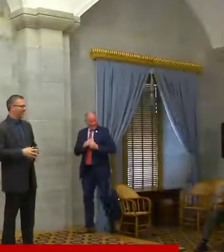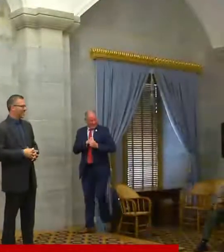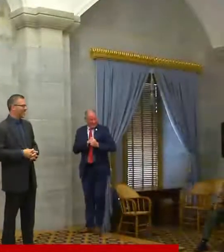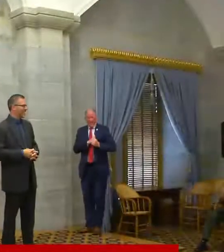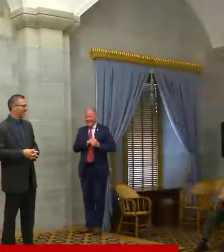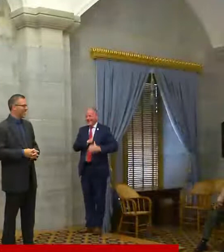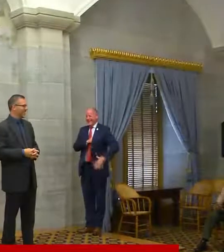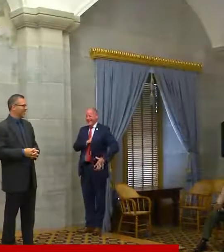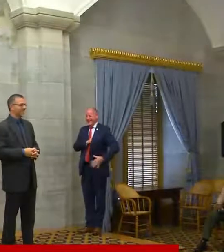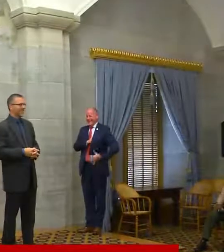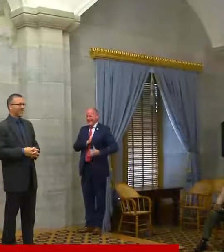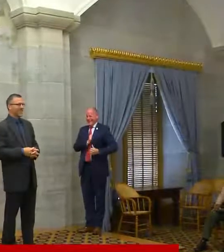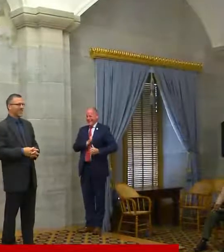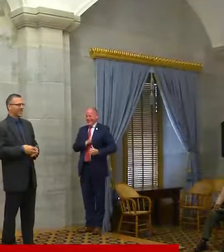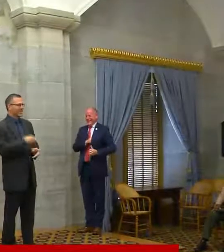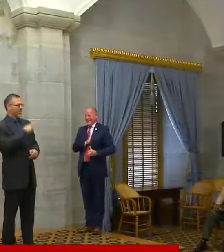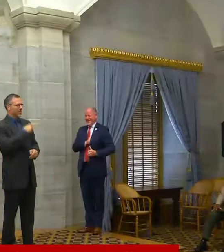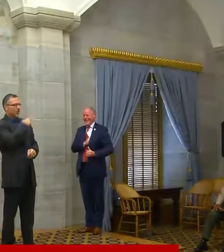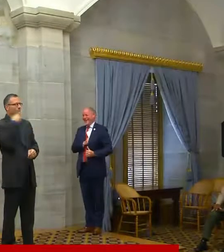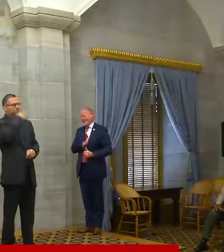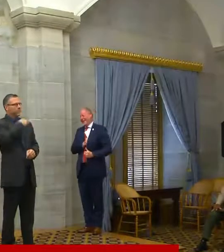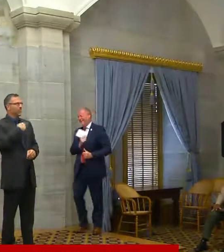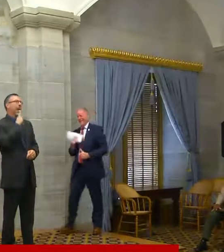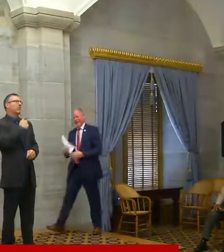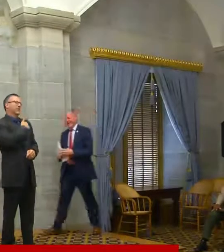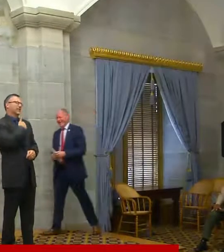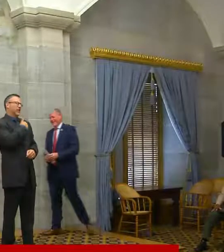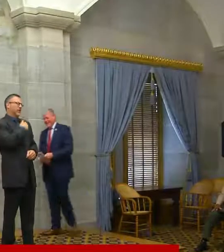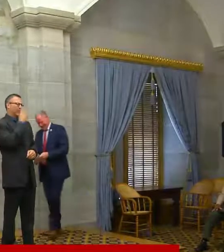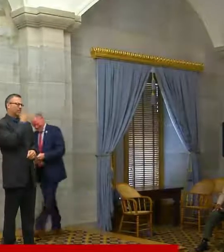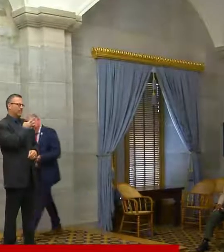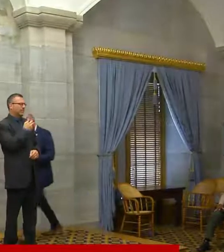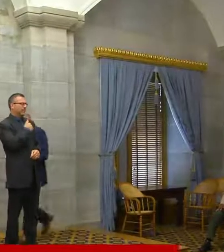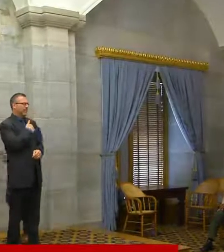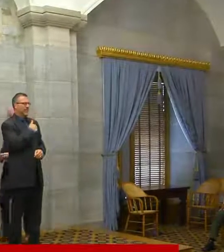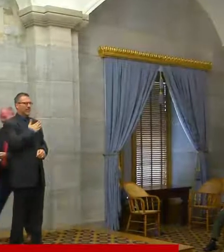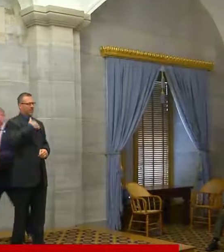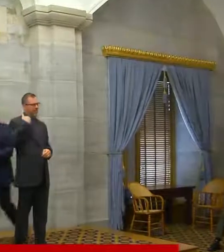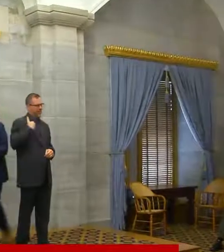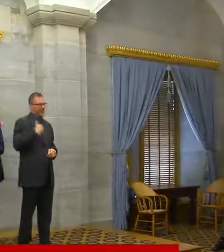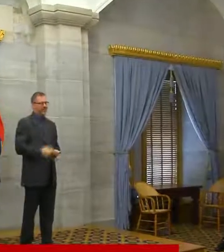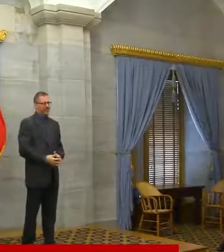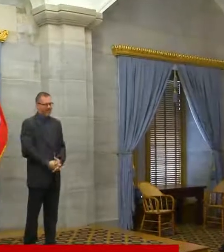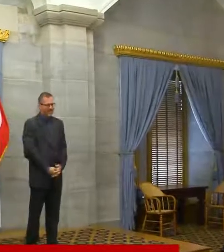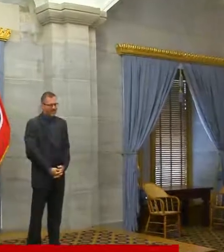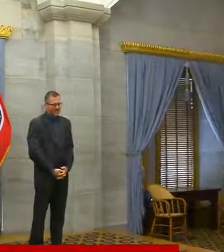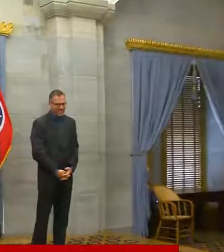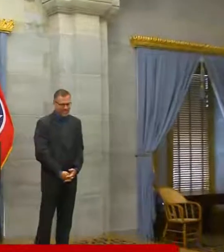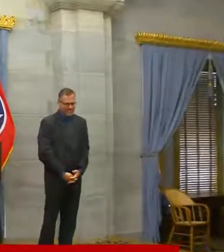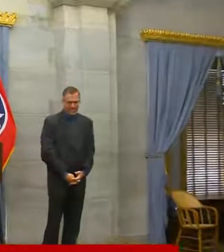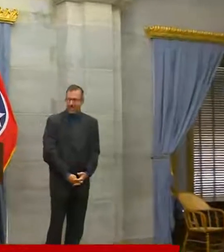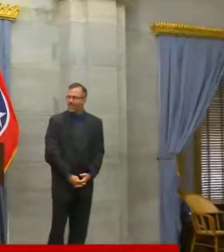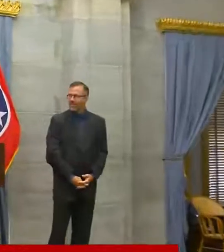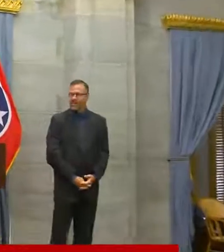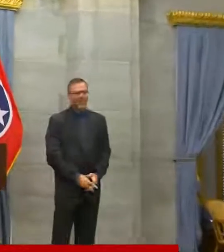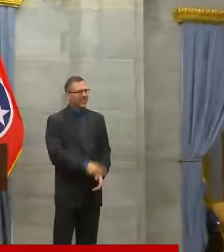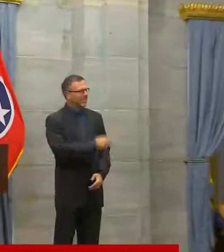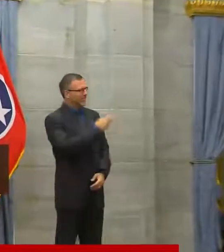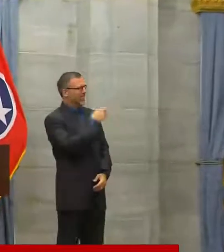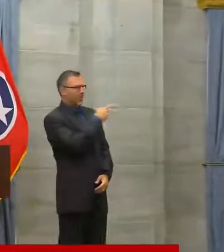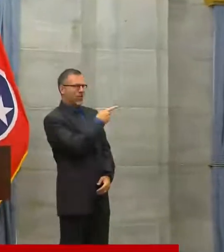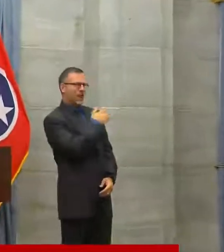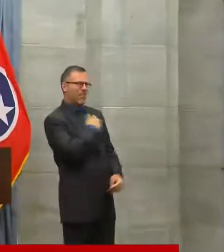You took all my closing comments. Come up. I'm really sorry you didn't, and that's my oversight. You're my man, too.